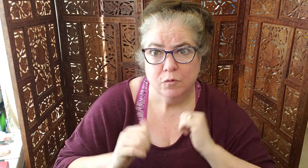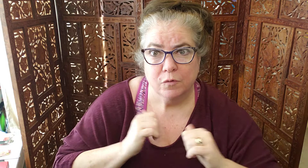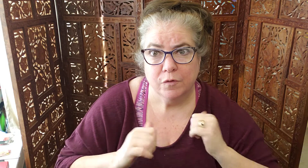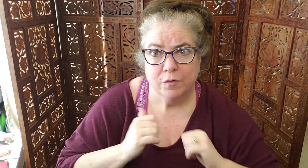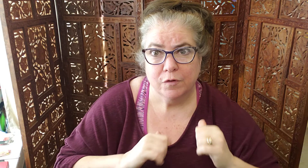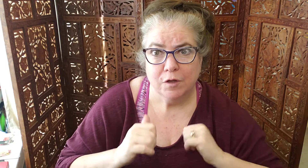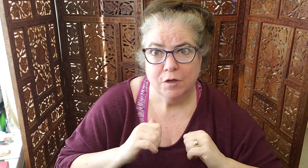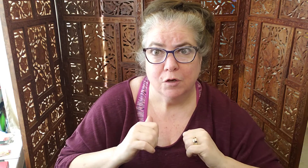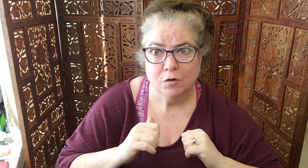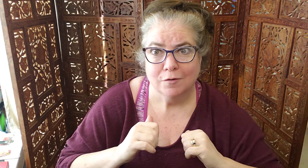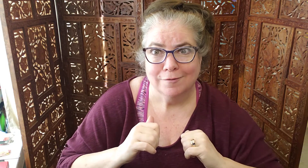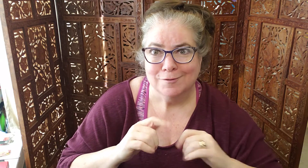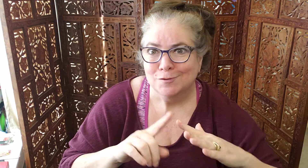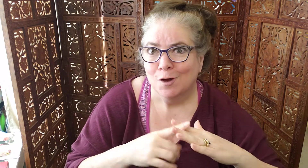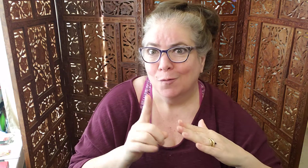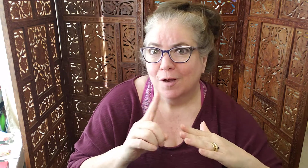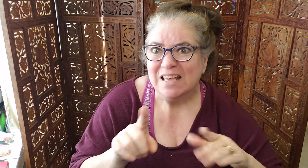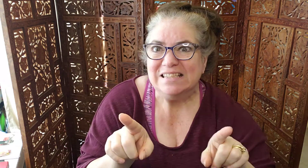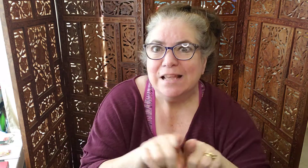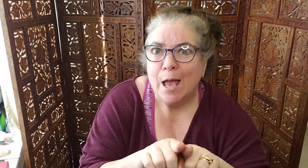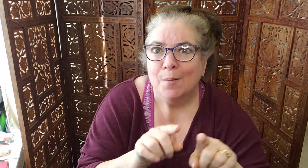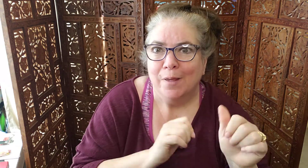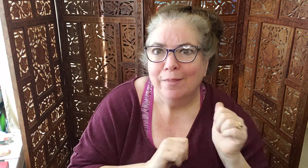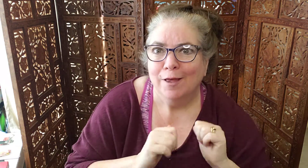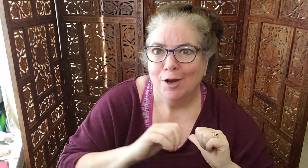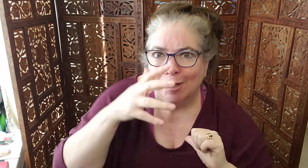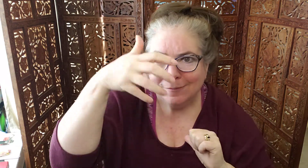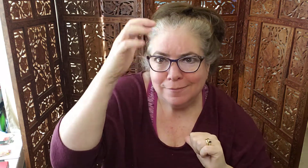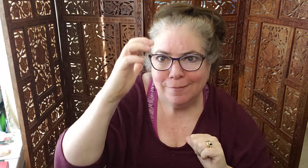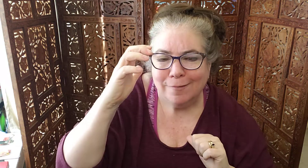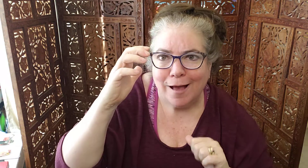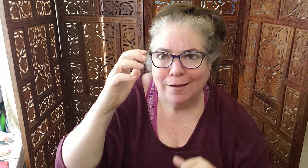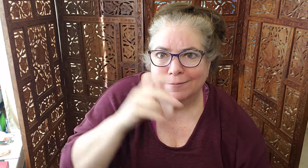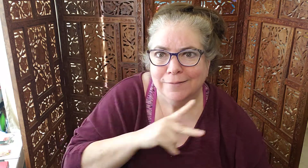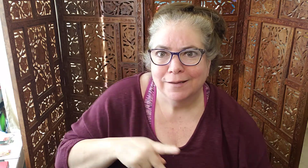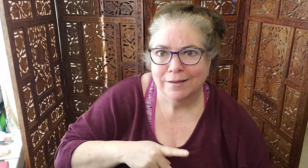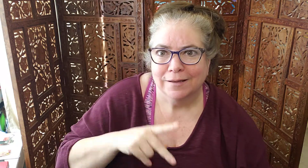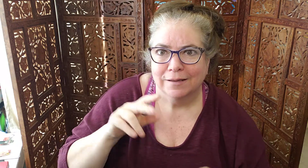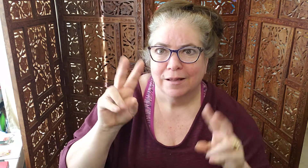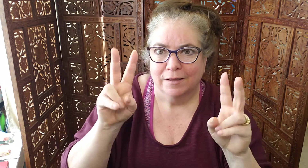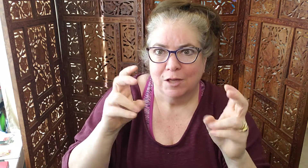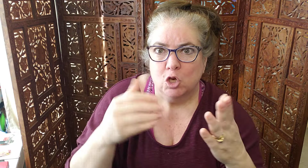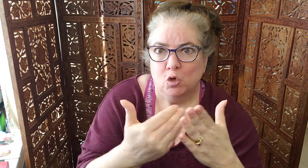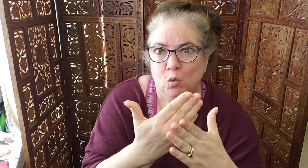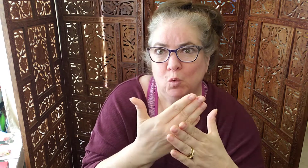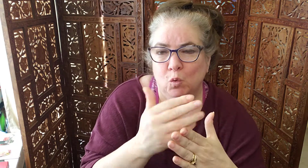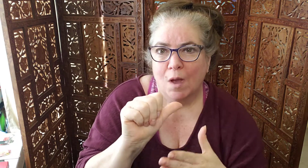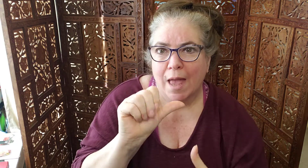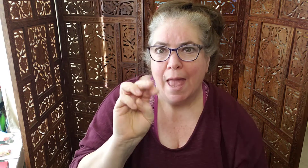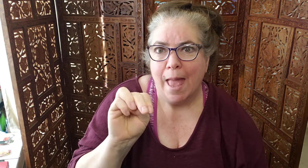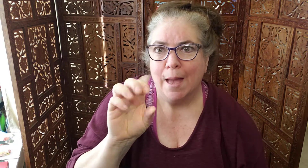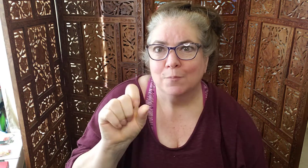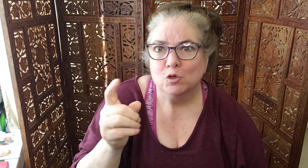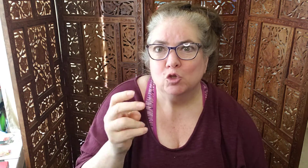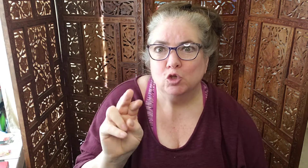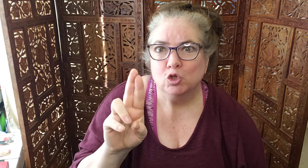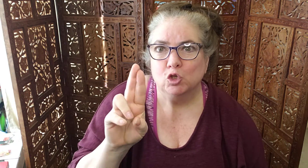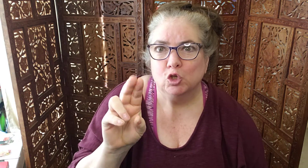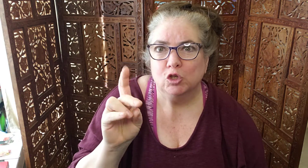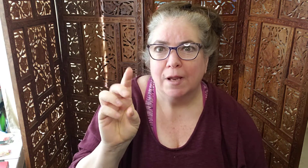Lion King. It was at the New Amsterdam Theater. Now, you have to picture this. It was very different then.